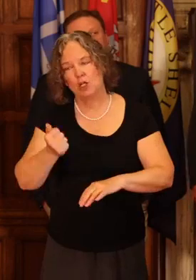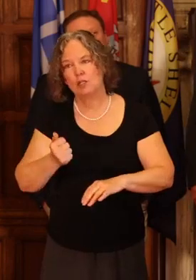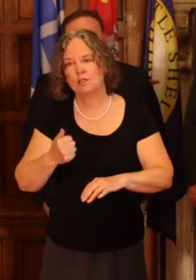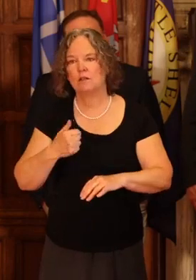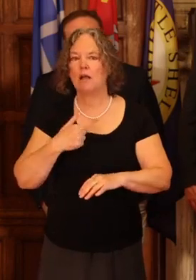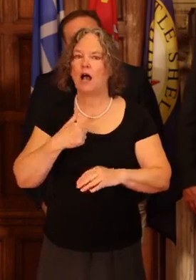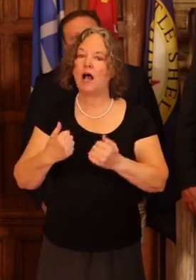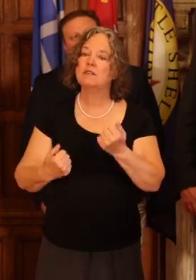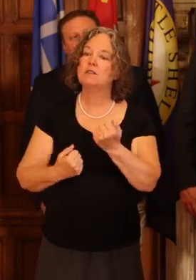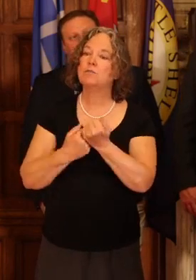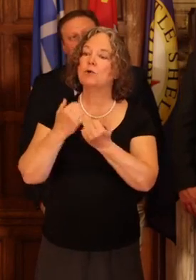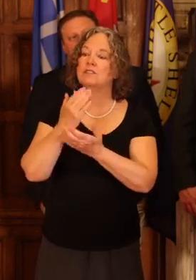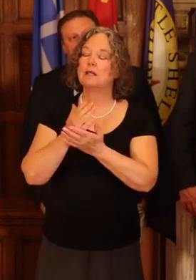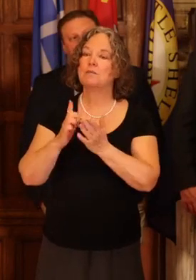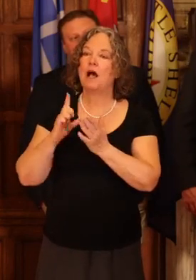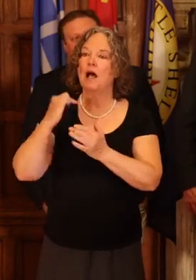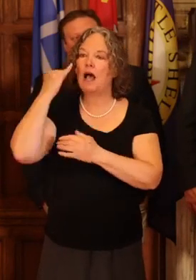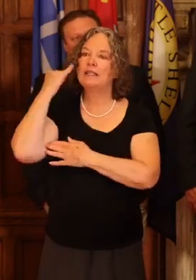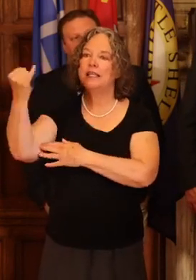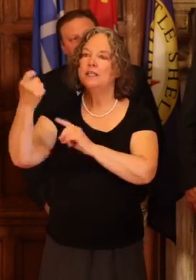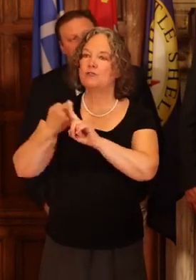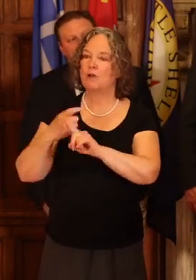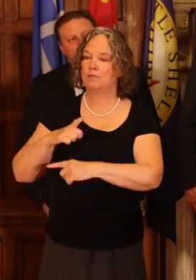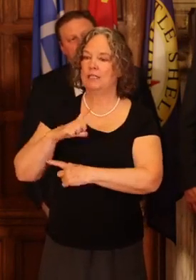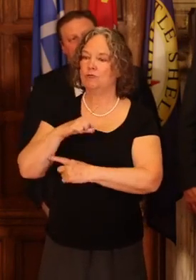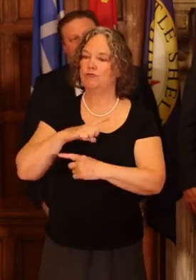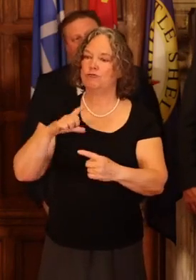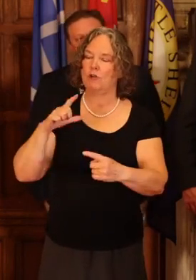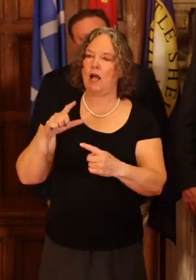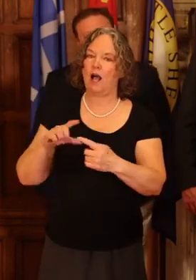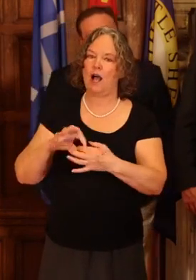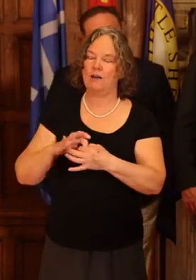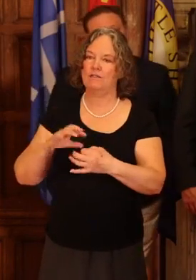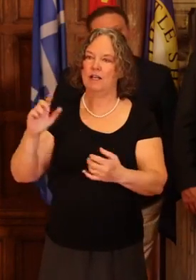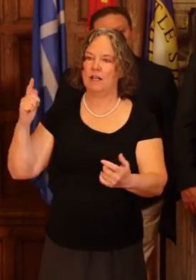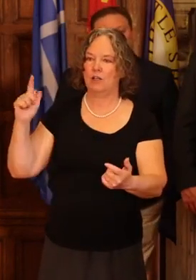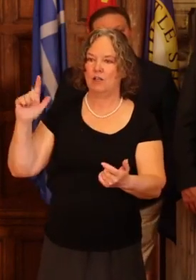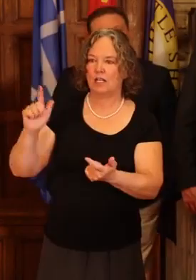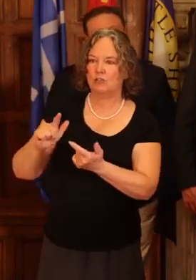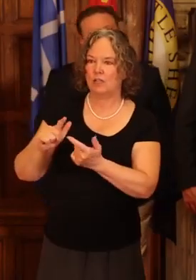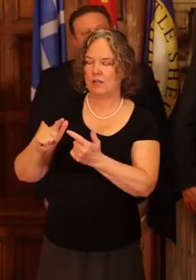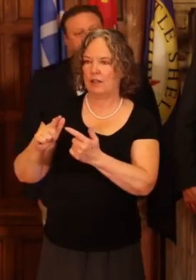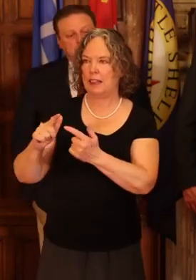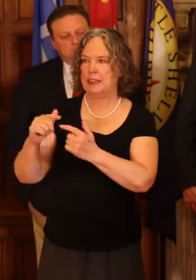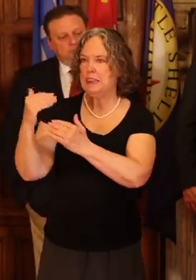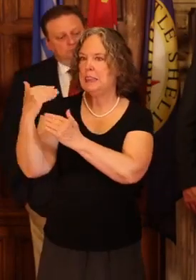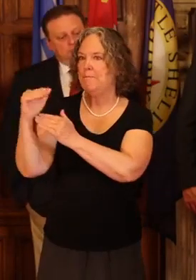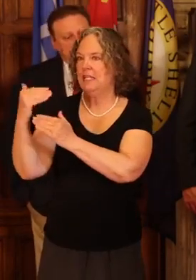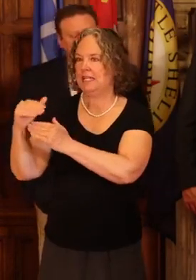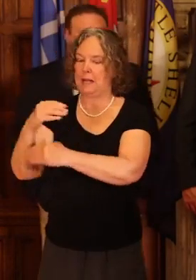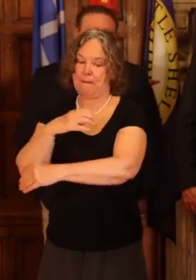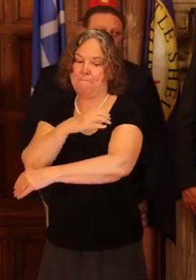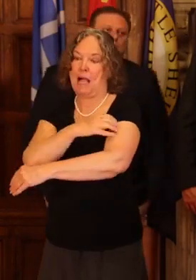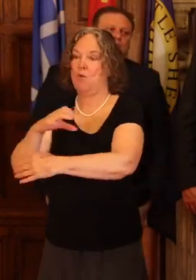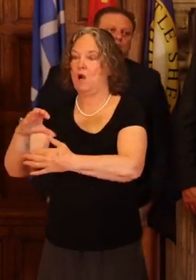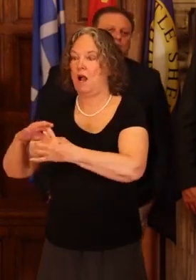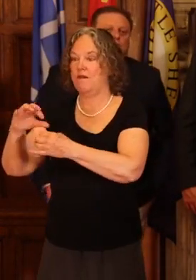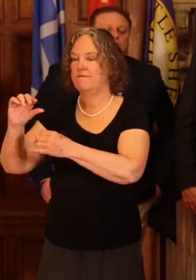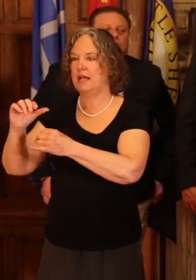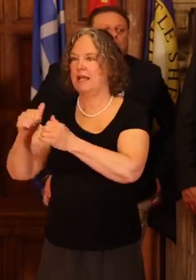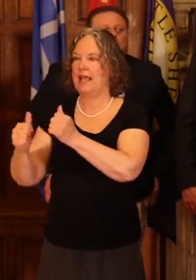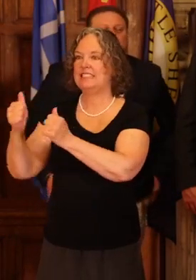come out of the legislature for even curtailing some of the powers of the executive branch. There's others that I don't feel comfortable